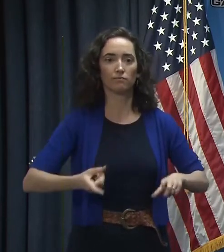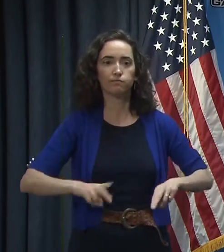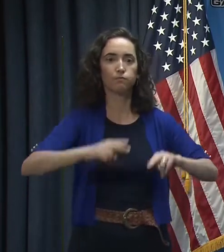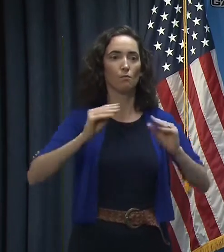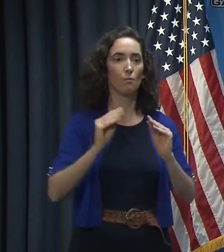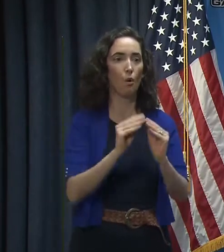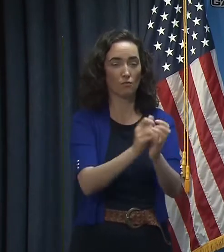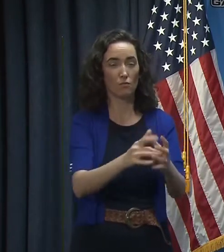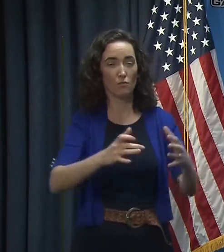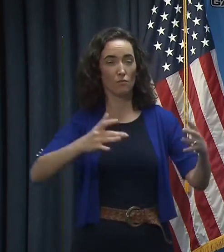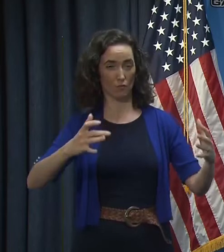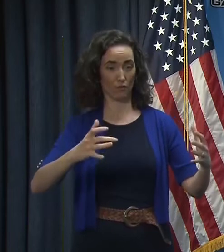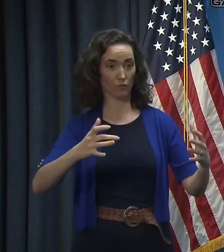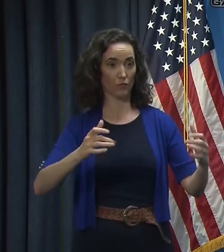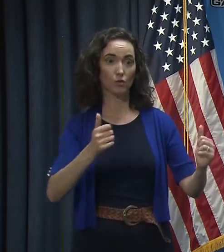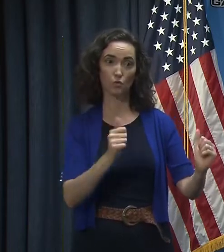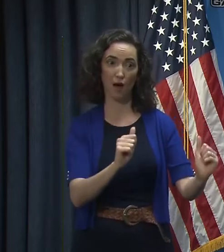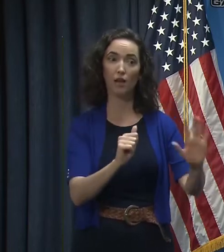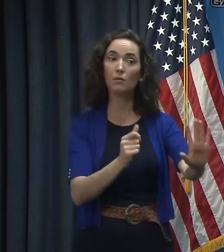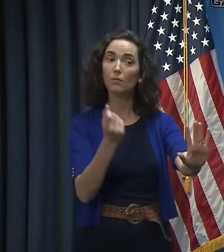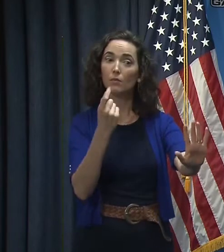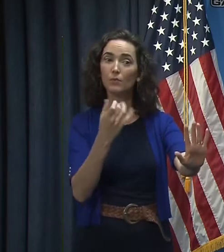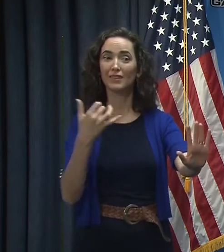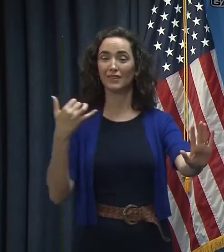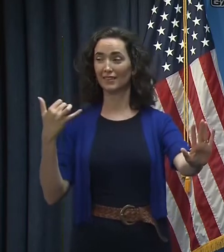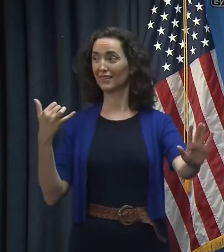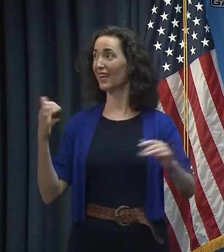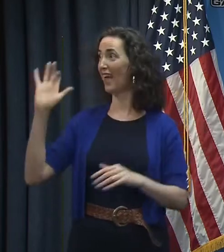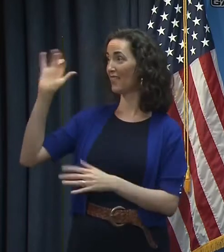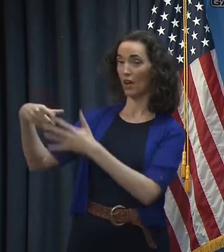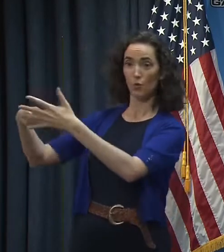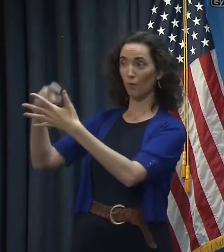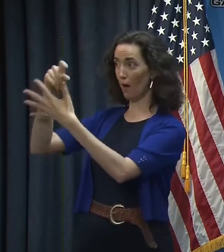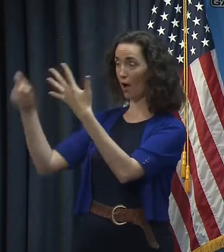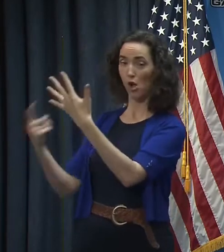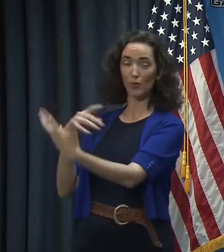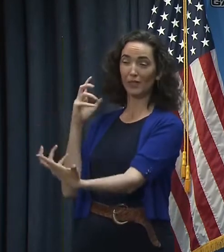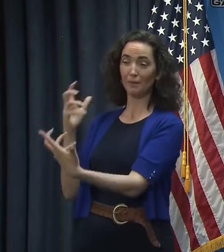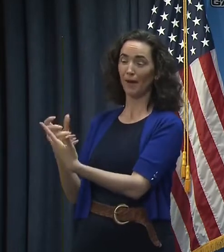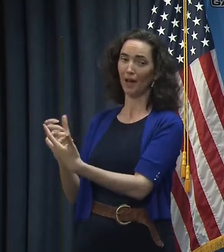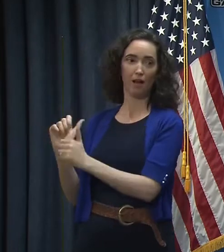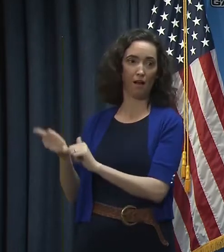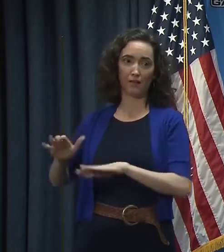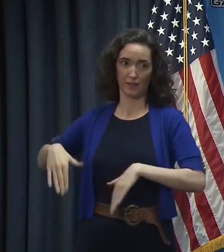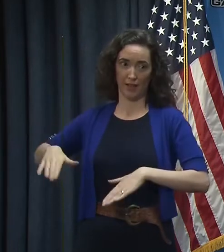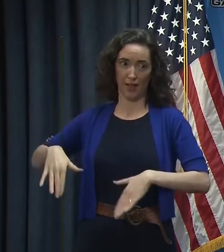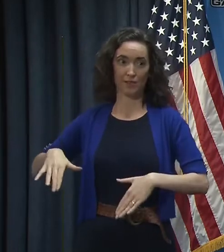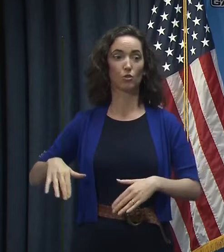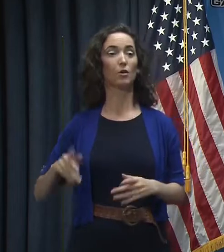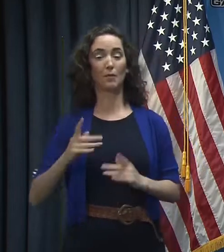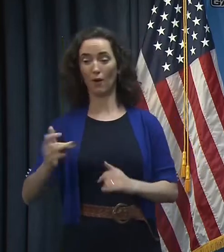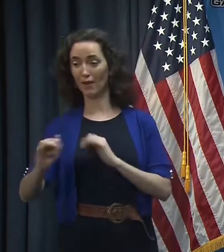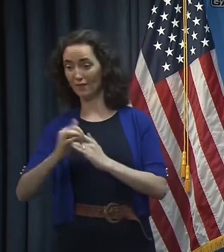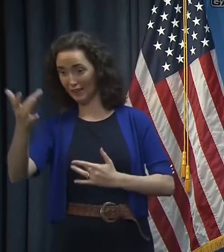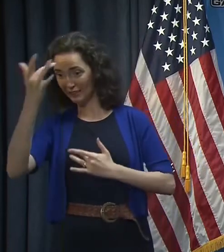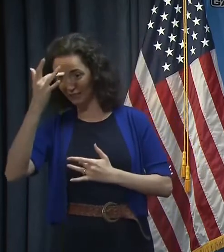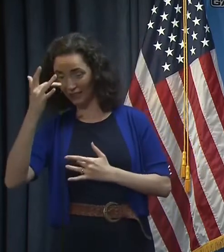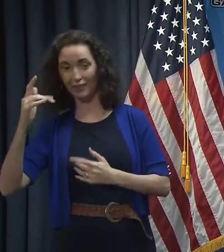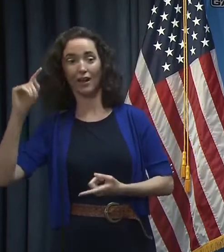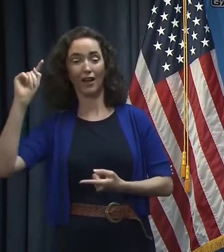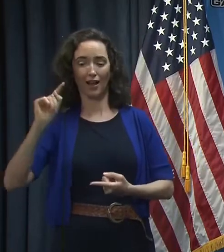case. Louisiana does not have consistent decreases in both new cases and new hospitalizations. And it's not just 1